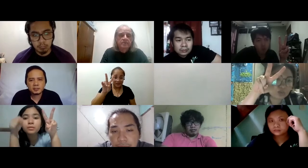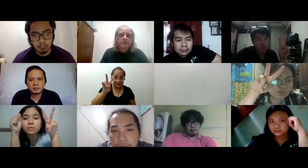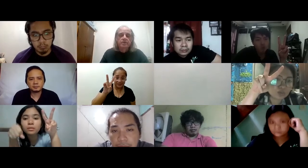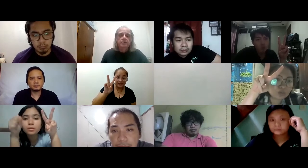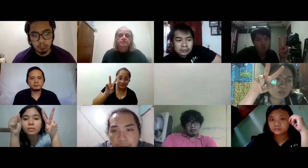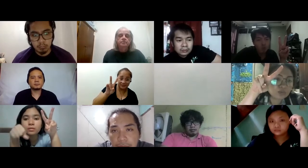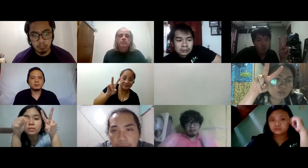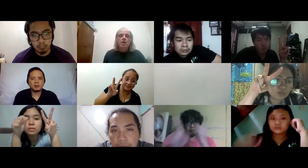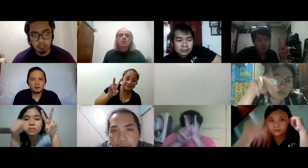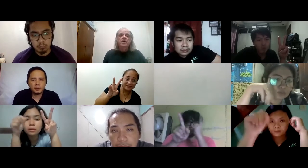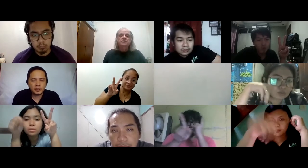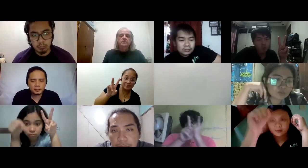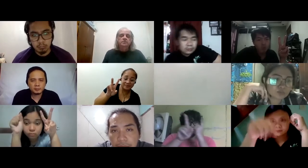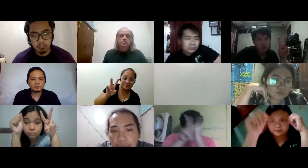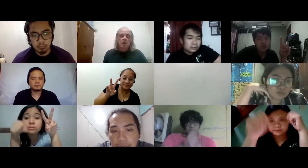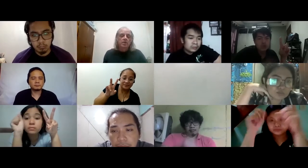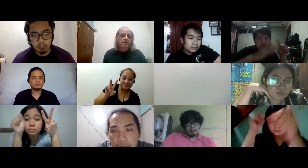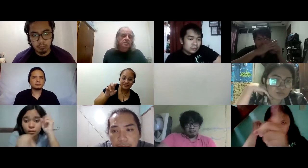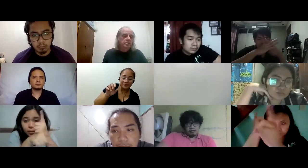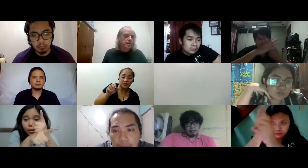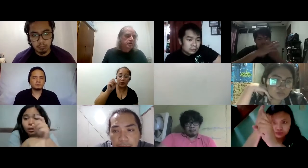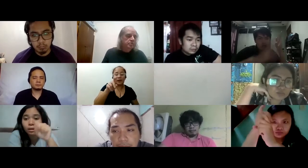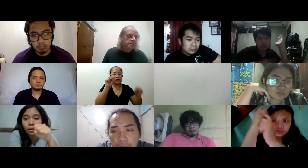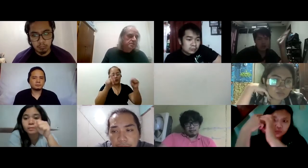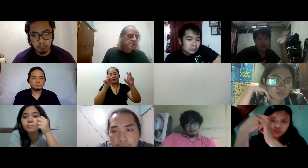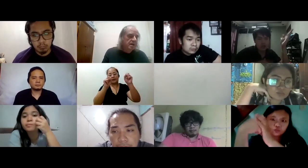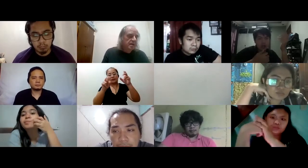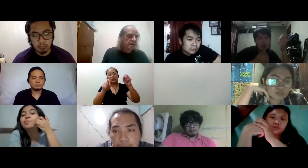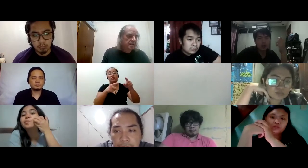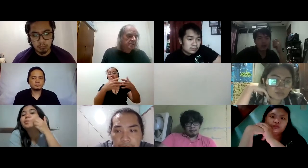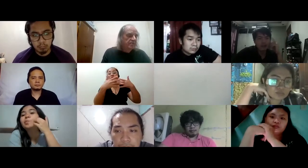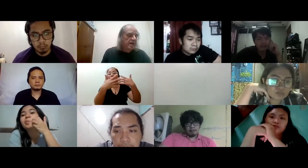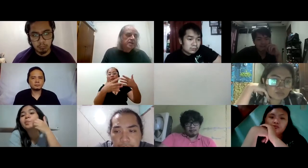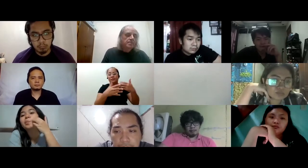54 to 72. Correct. Okay, all right, so then you just